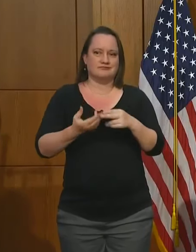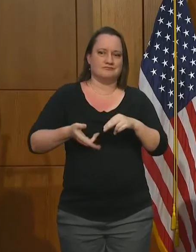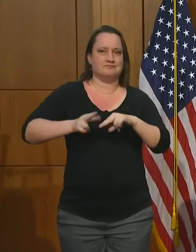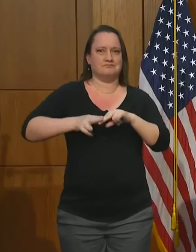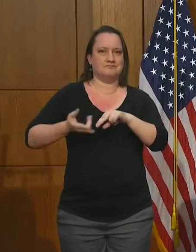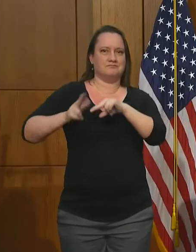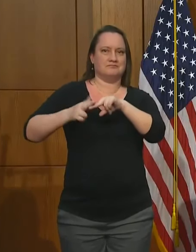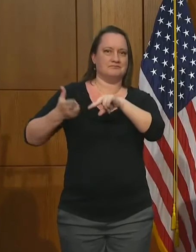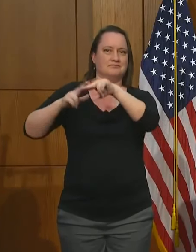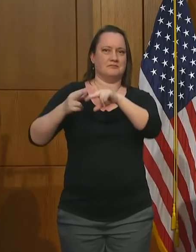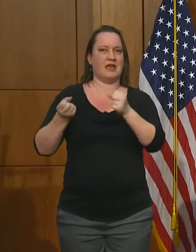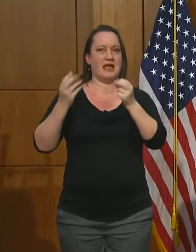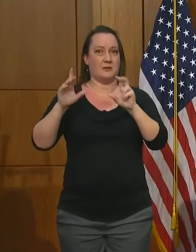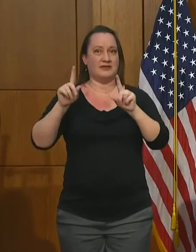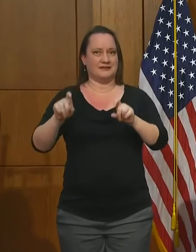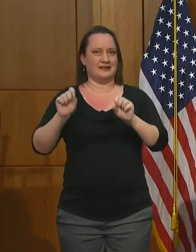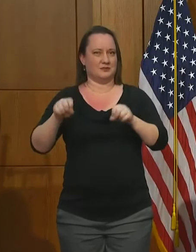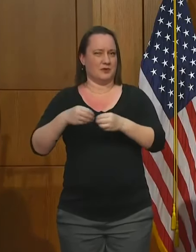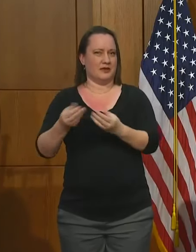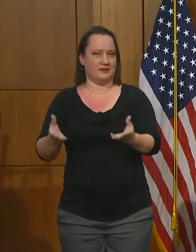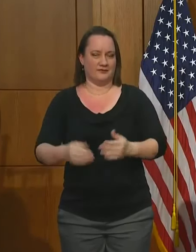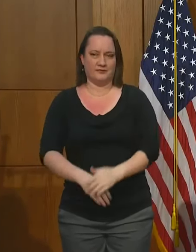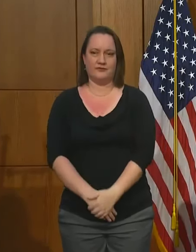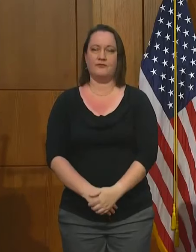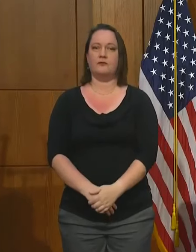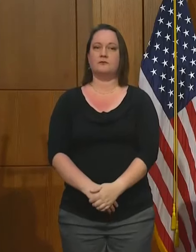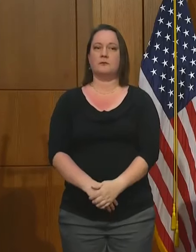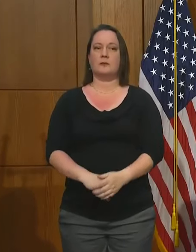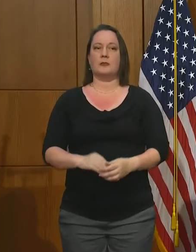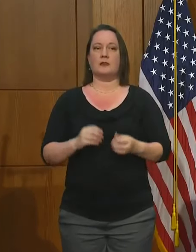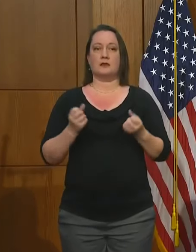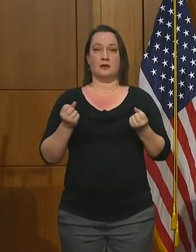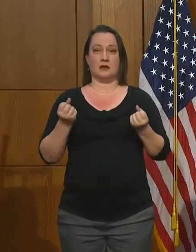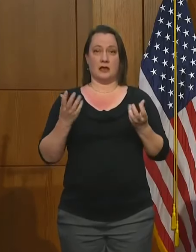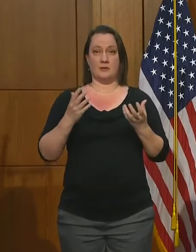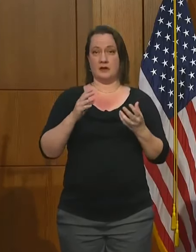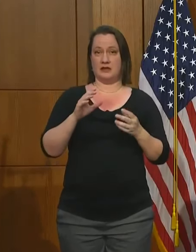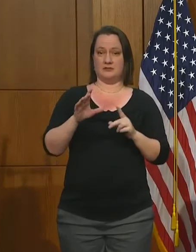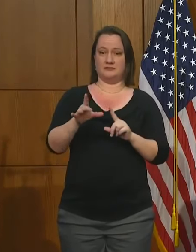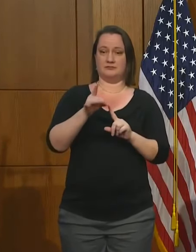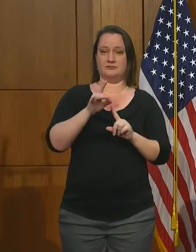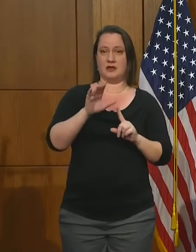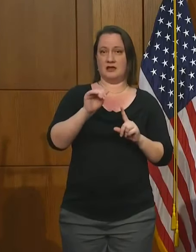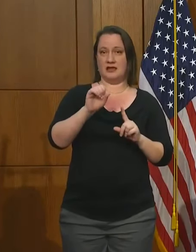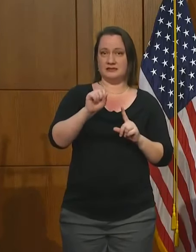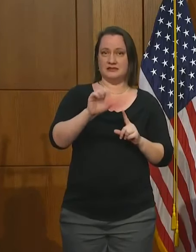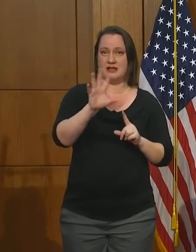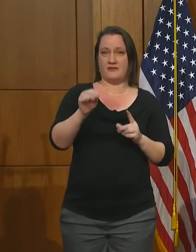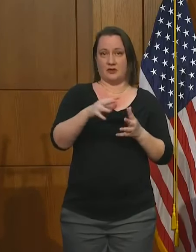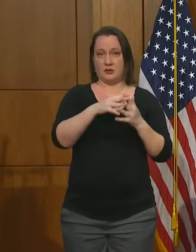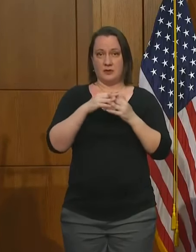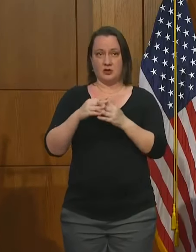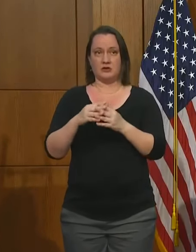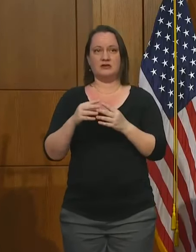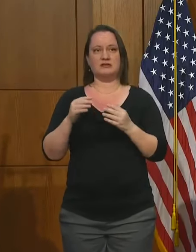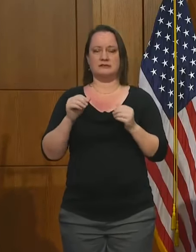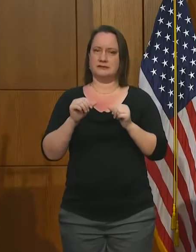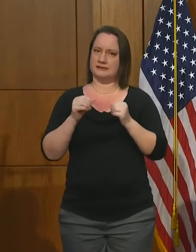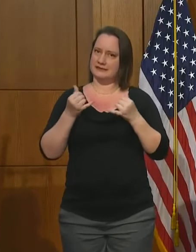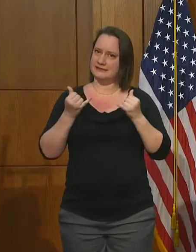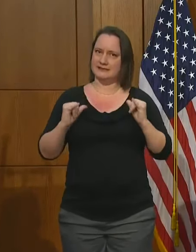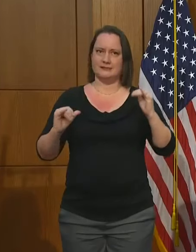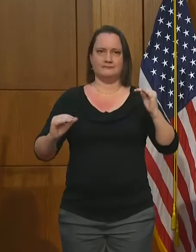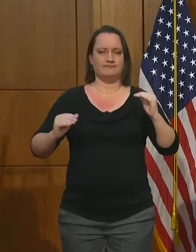increasing. The number of cases in the African American community continues to be